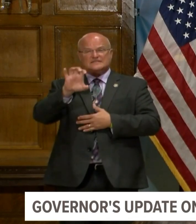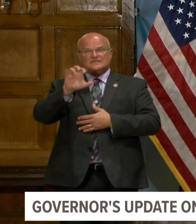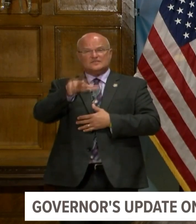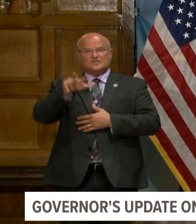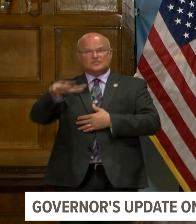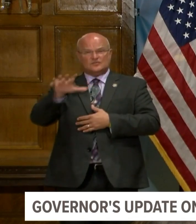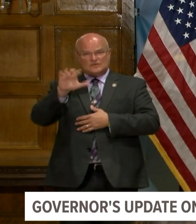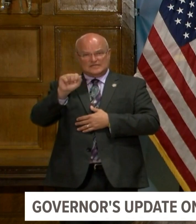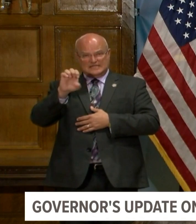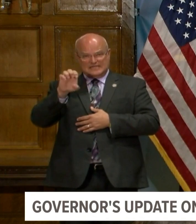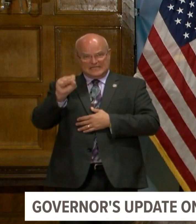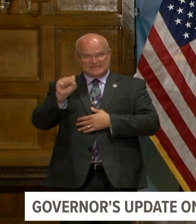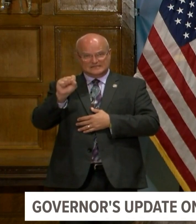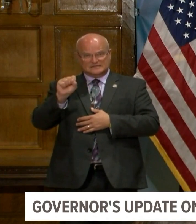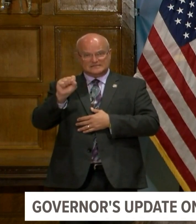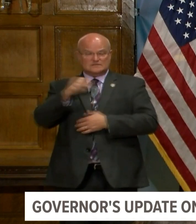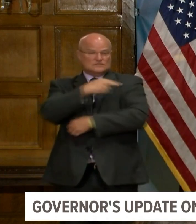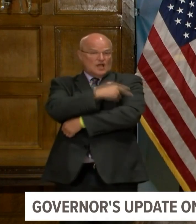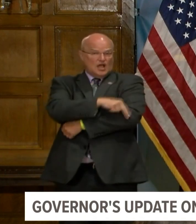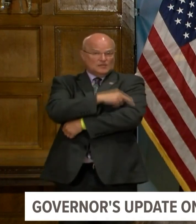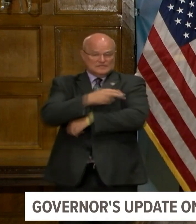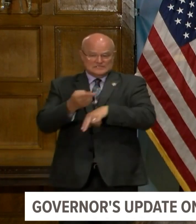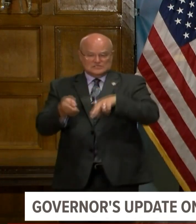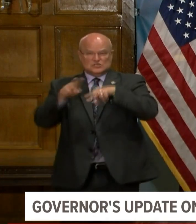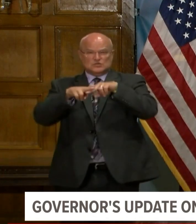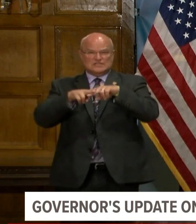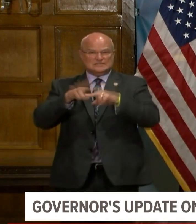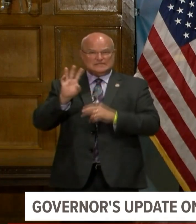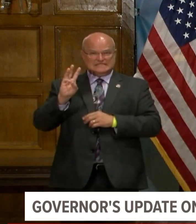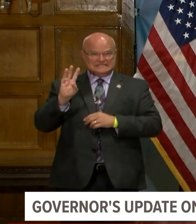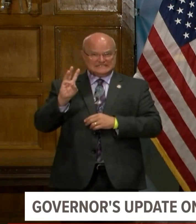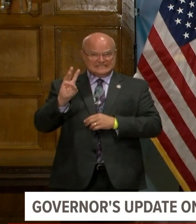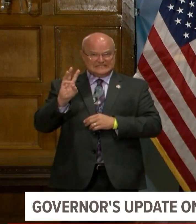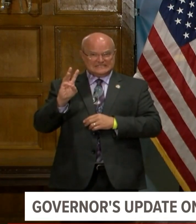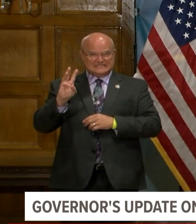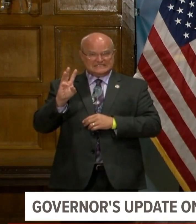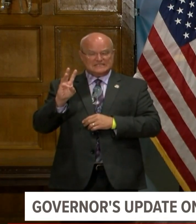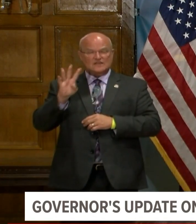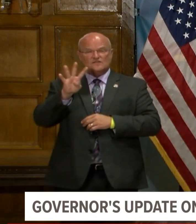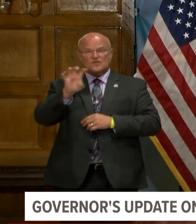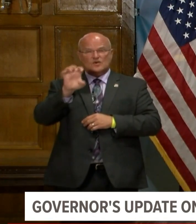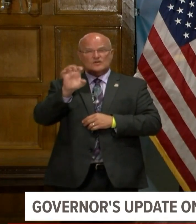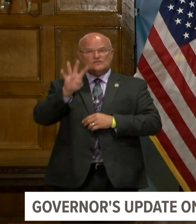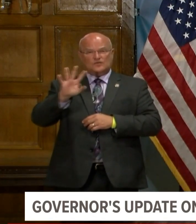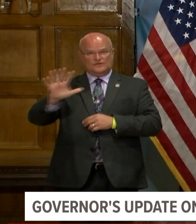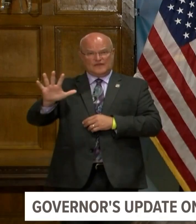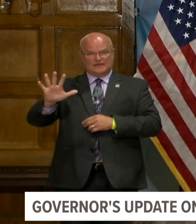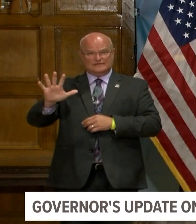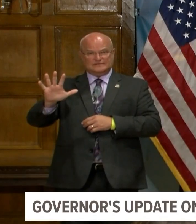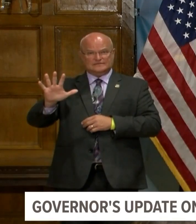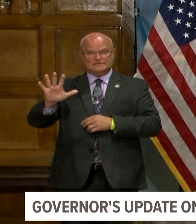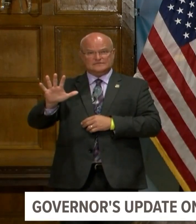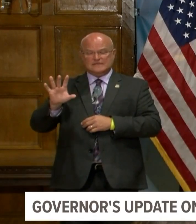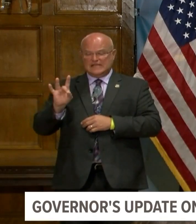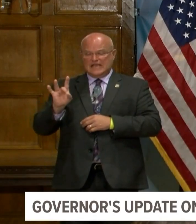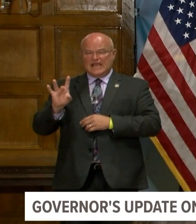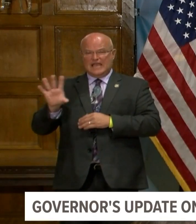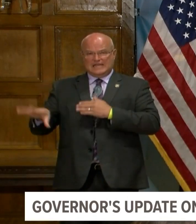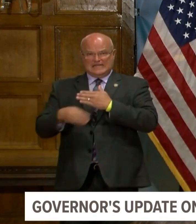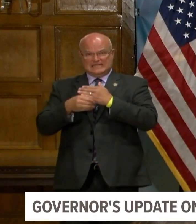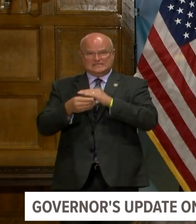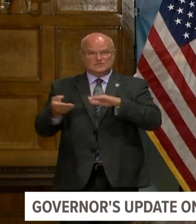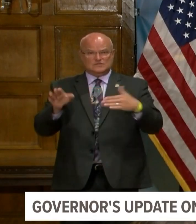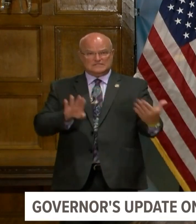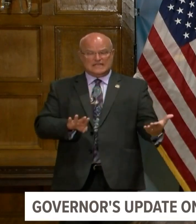29,733 cases. Hospitalizations increased by 6 to 445. We have 8 additional